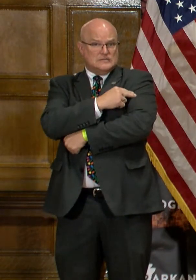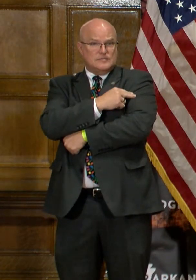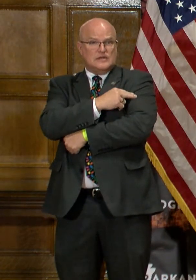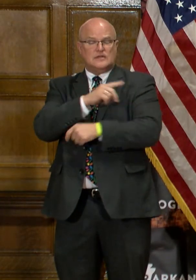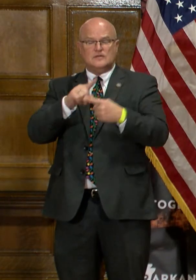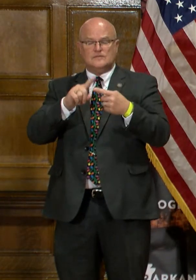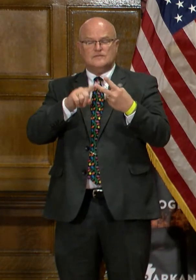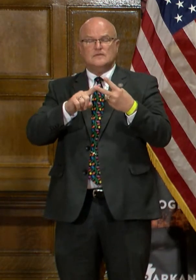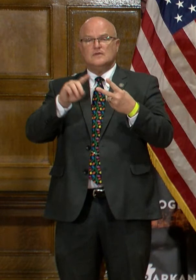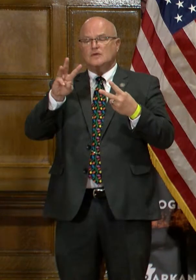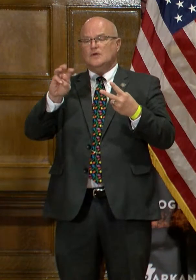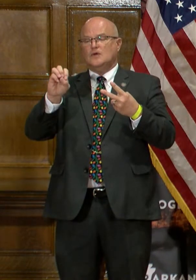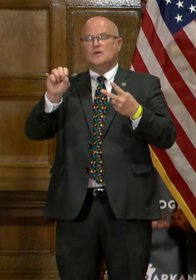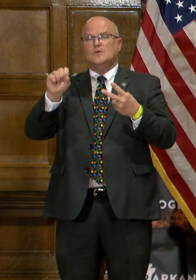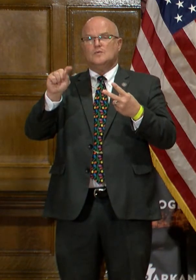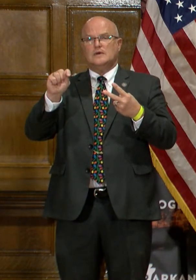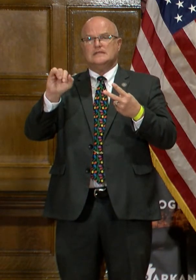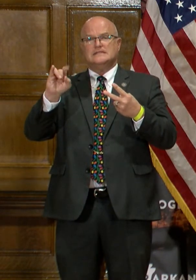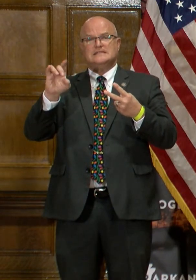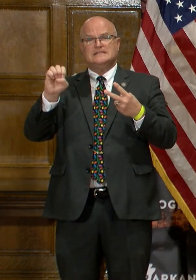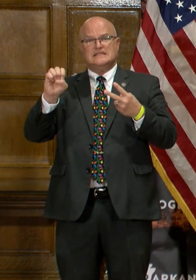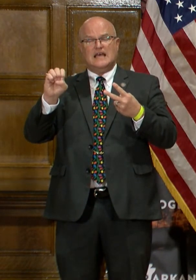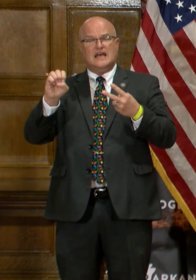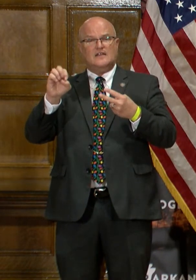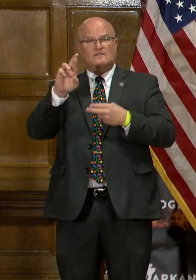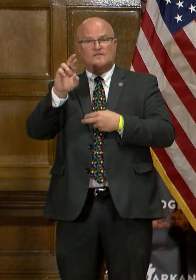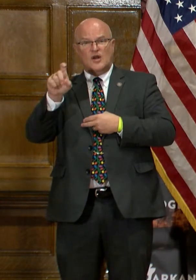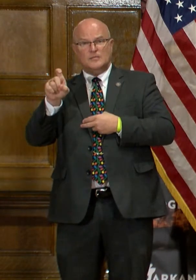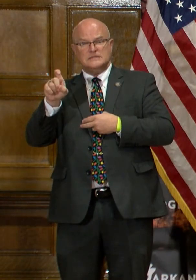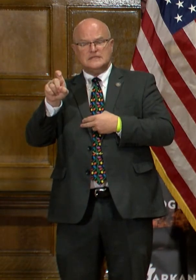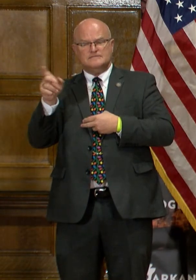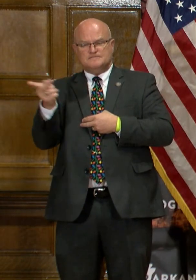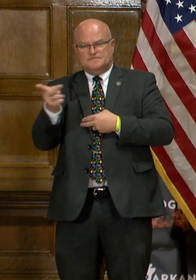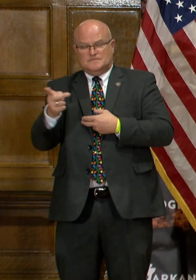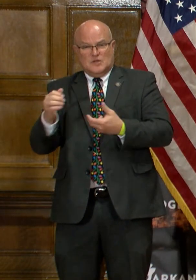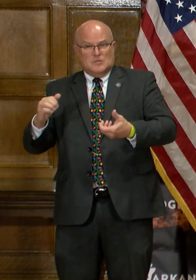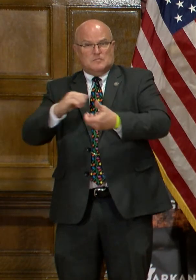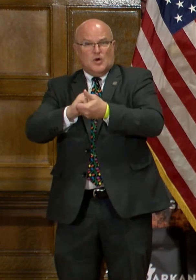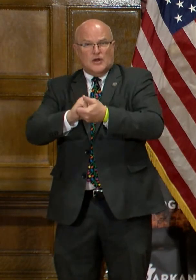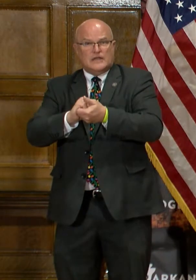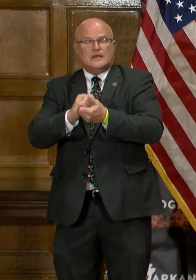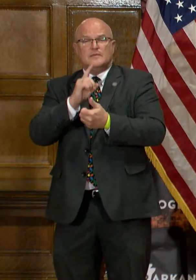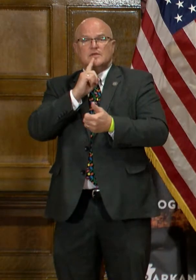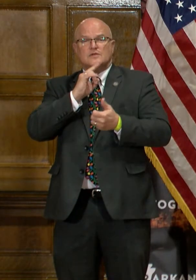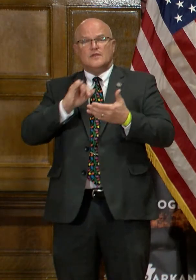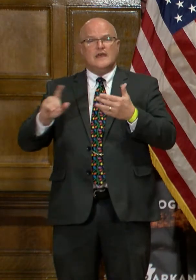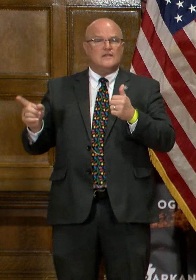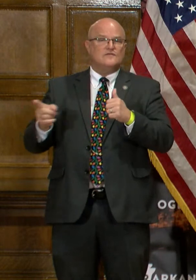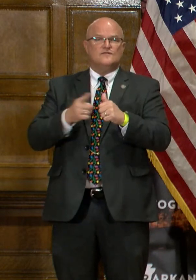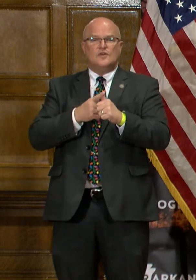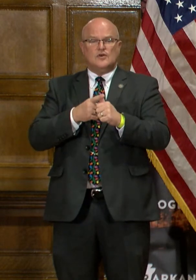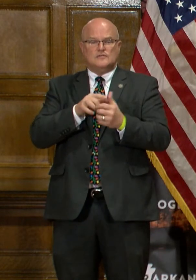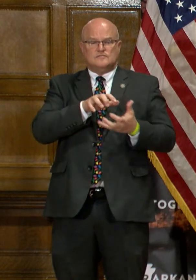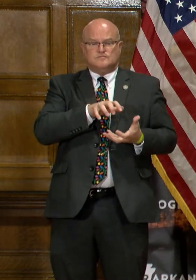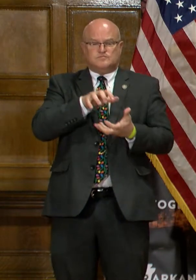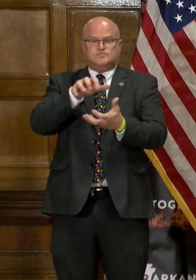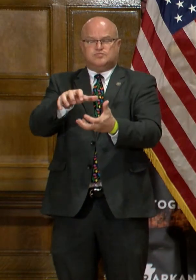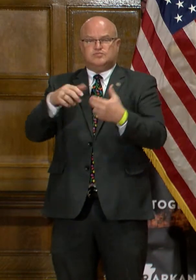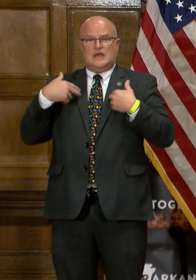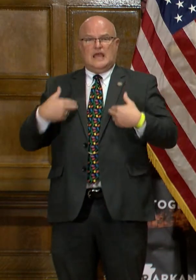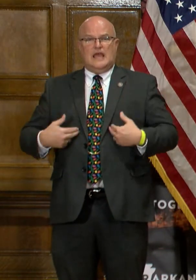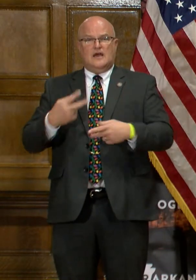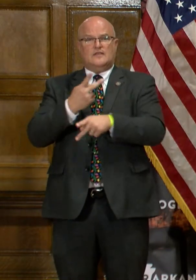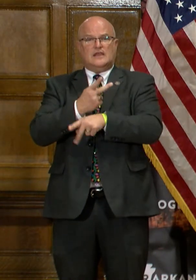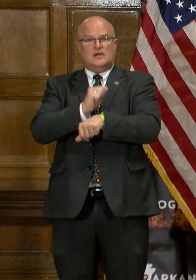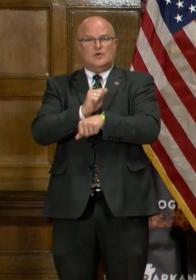with Westside Pharmacy that are partnering to make sure that those first batch of healthcare workers will